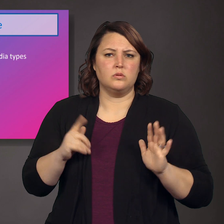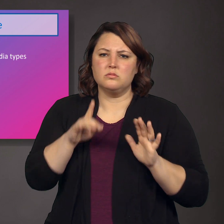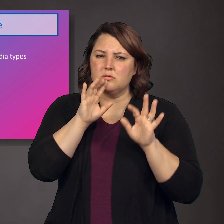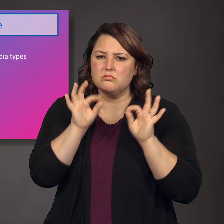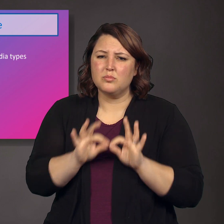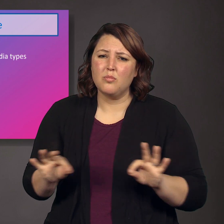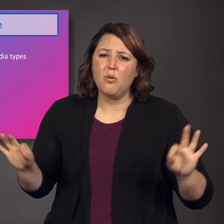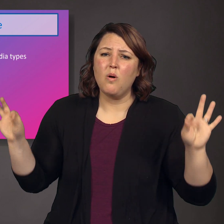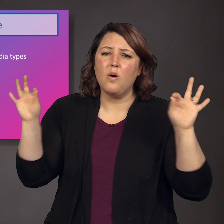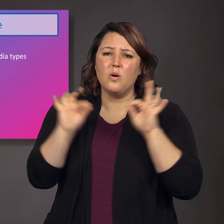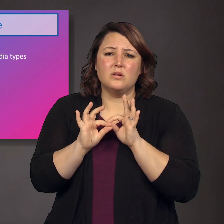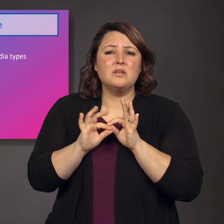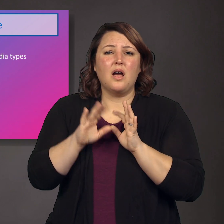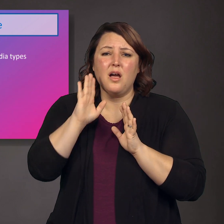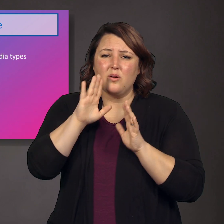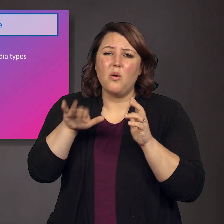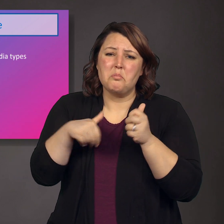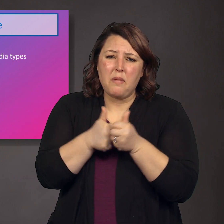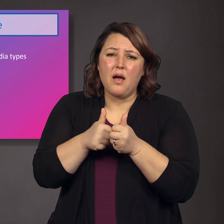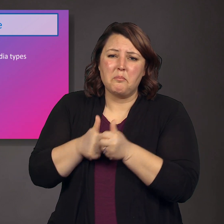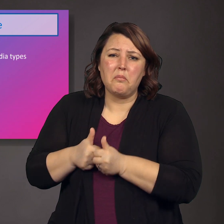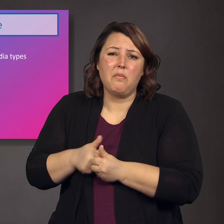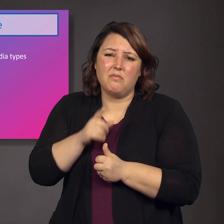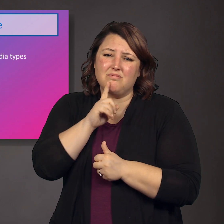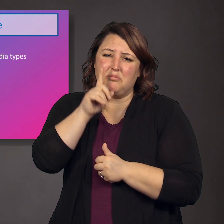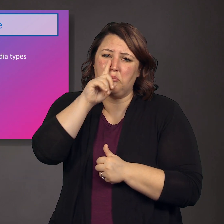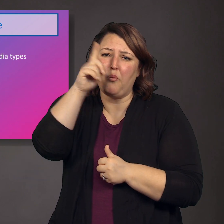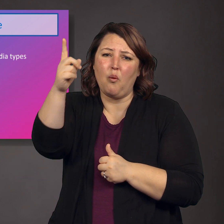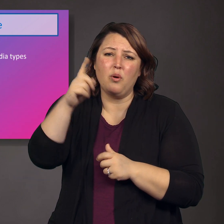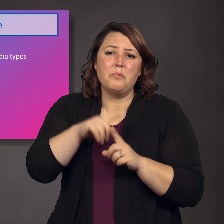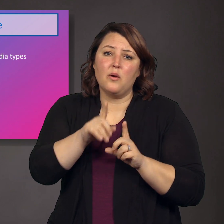know backups are boring, but they really are important.